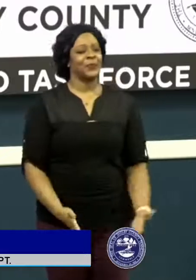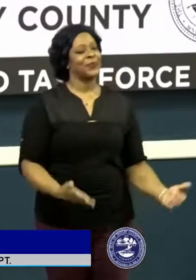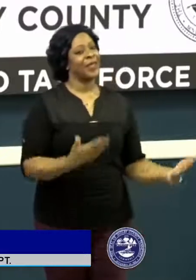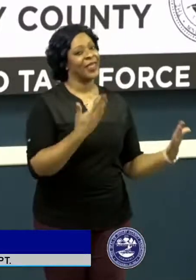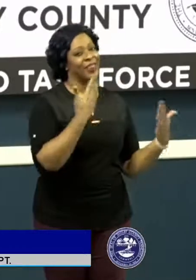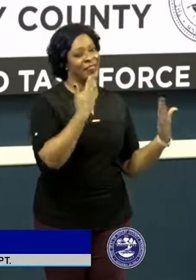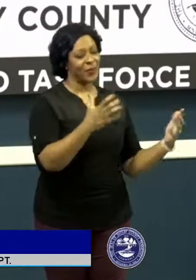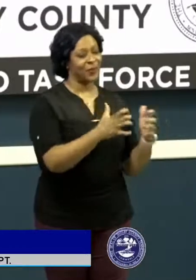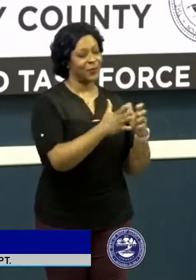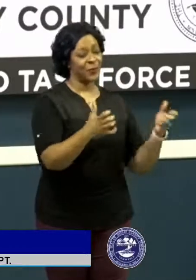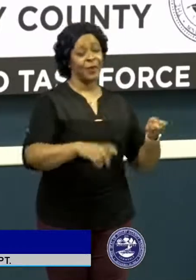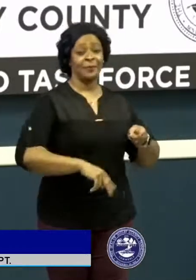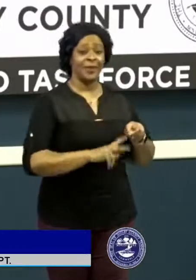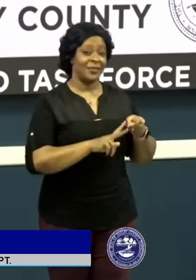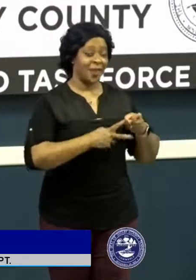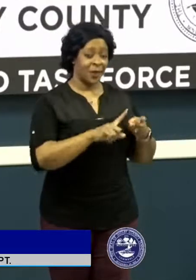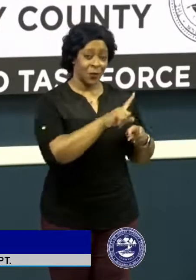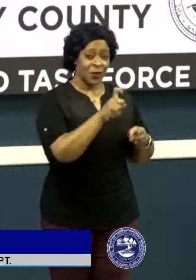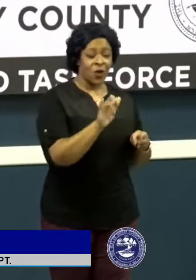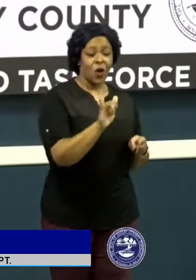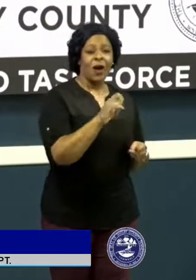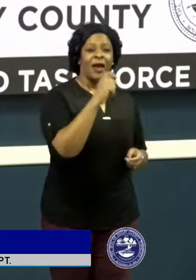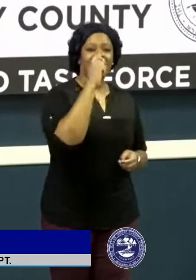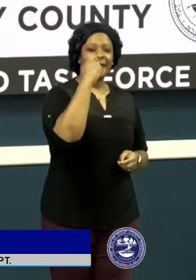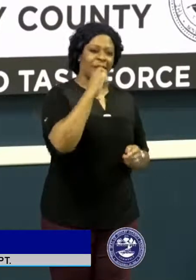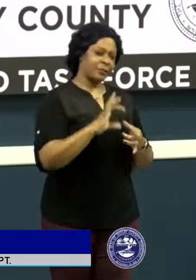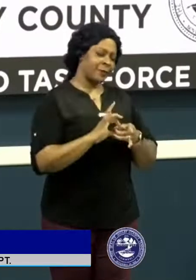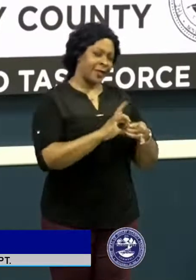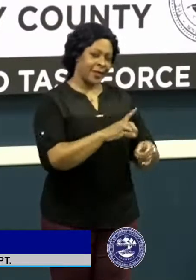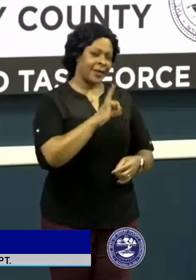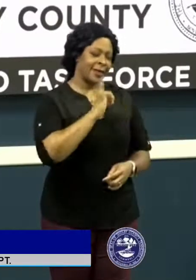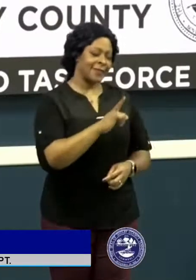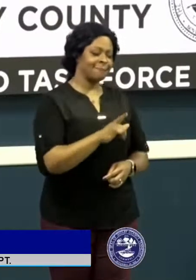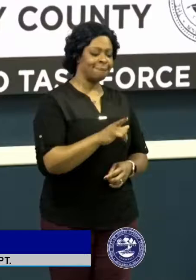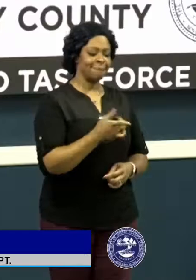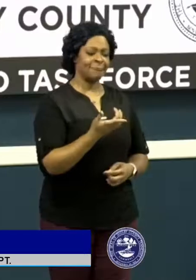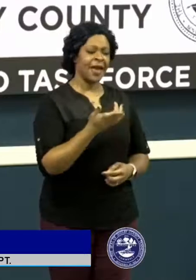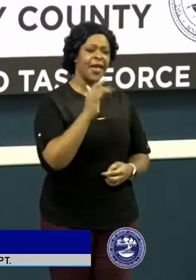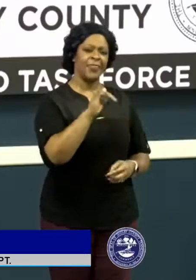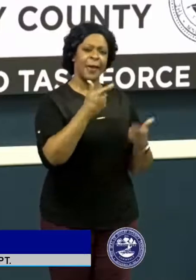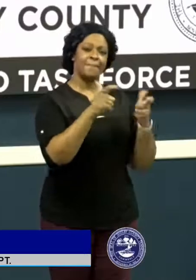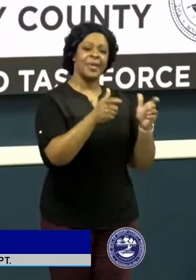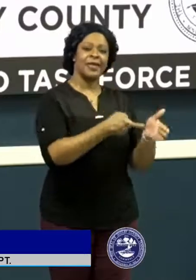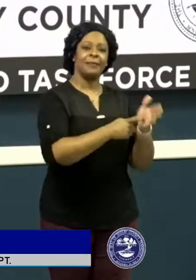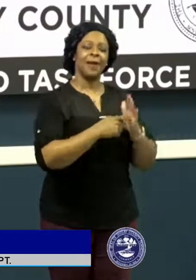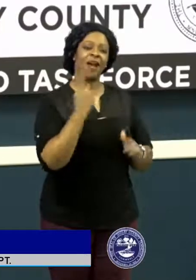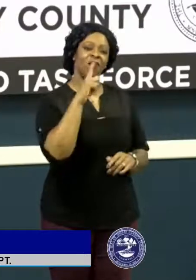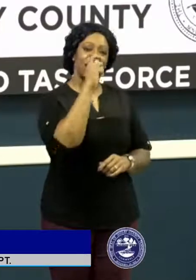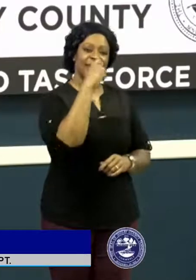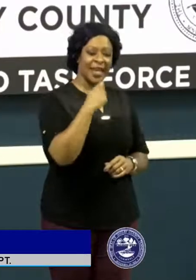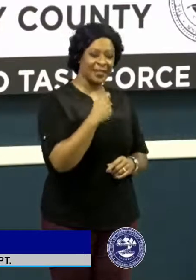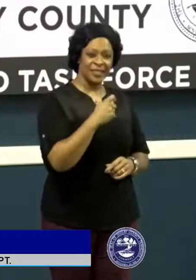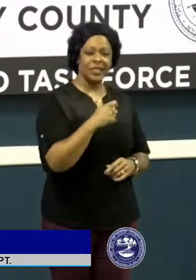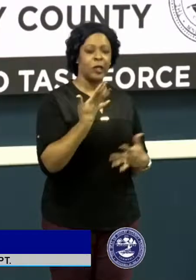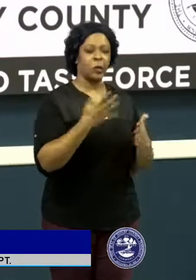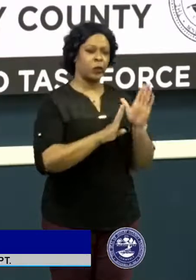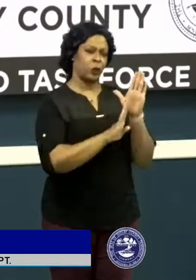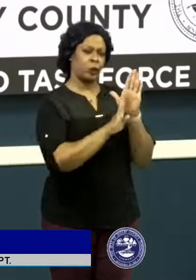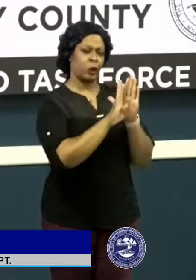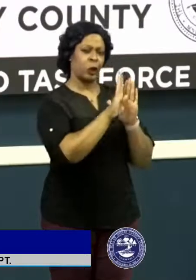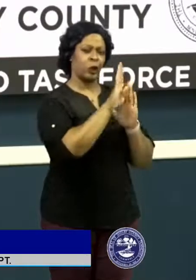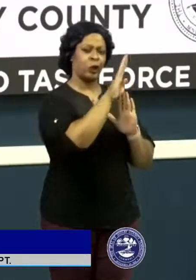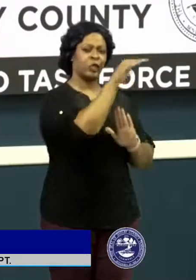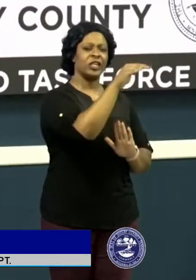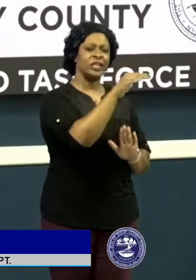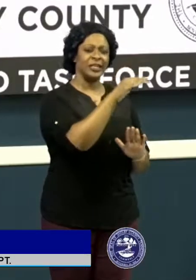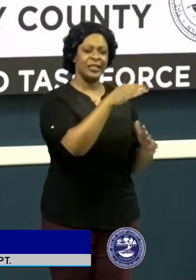much. And my second question, also testing related, is just as the demand to get testing is surging,